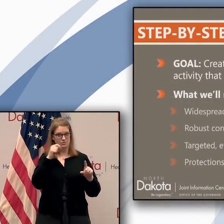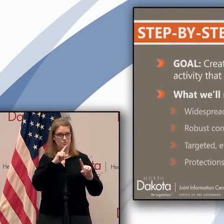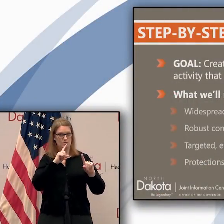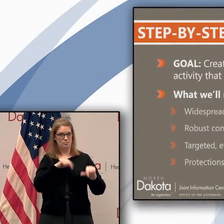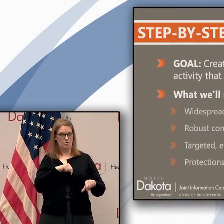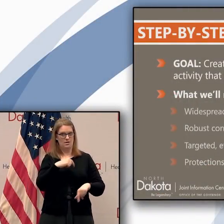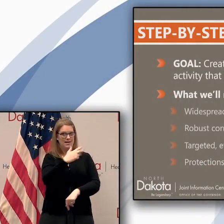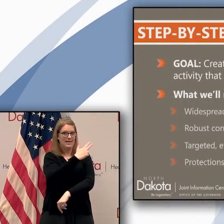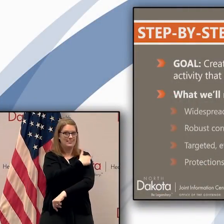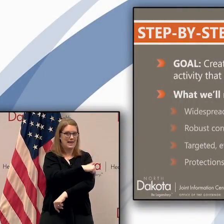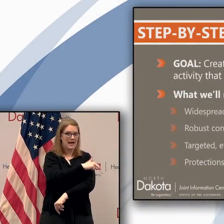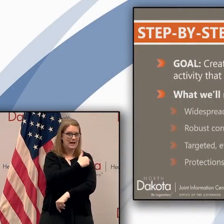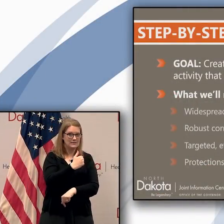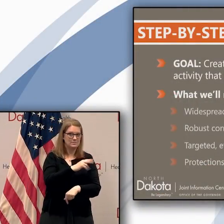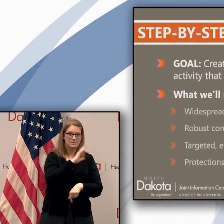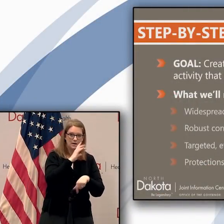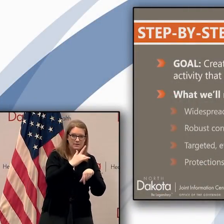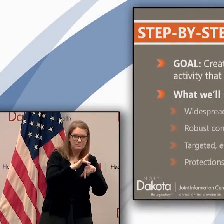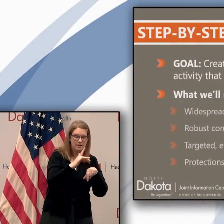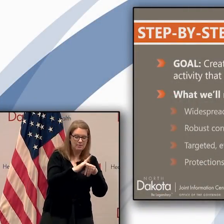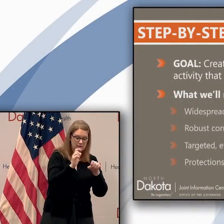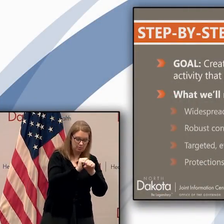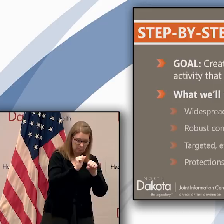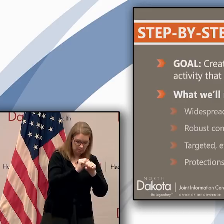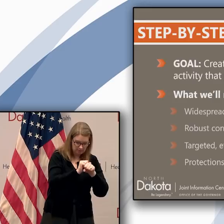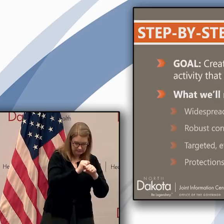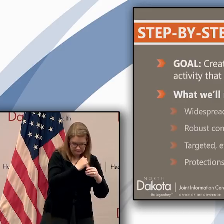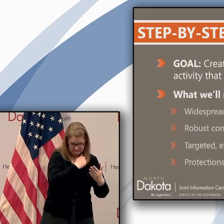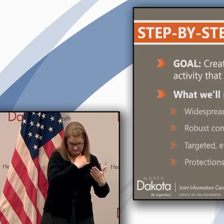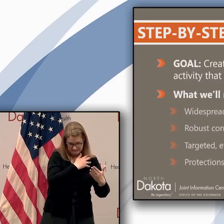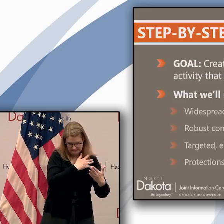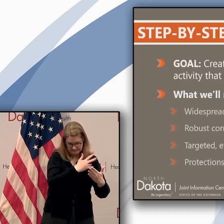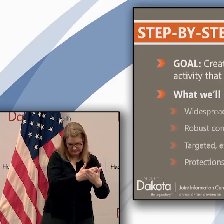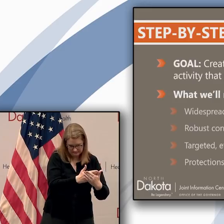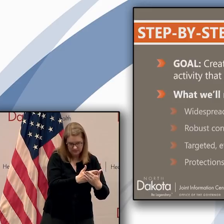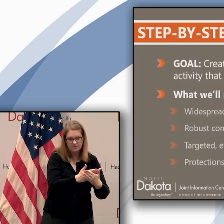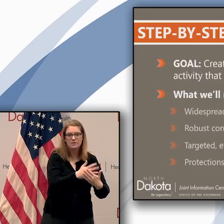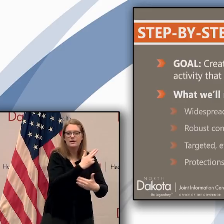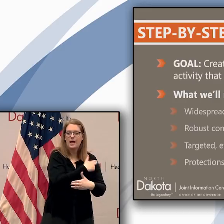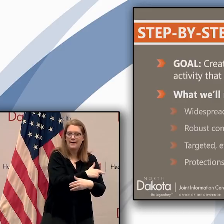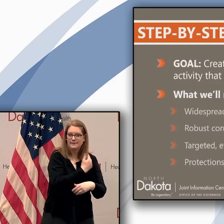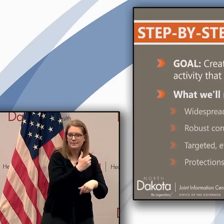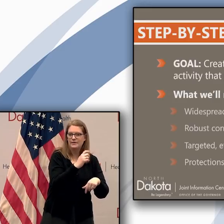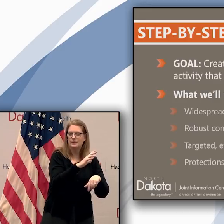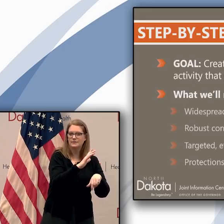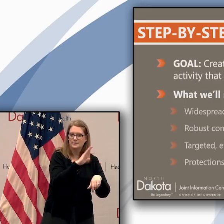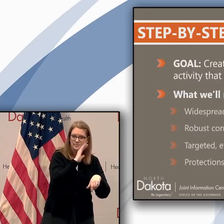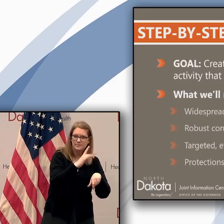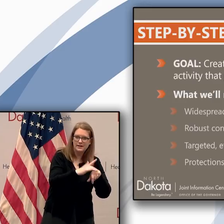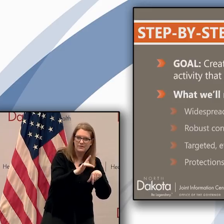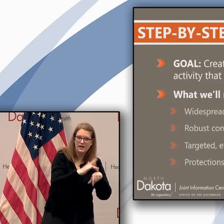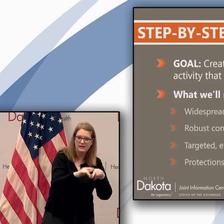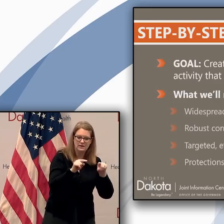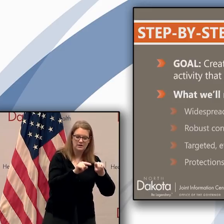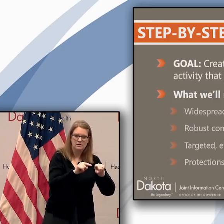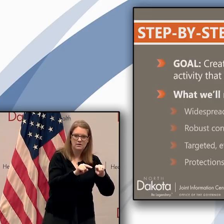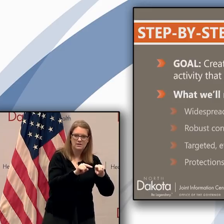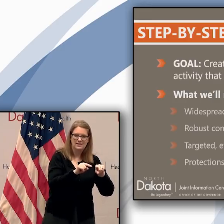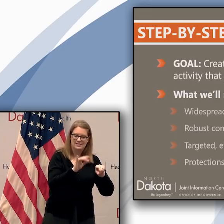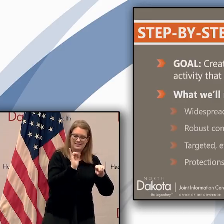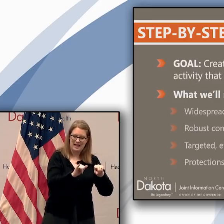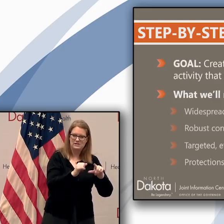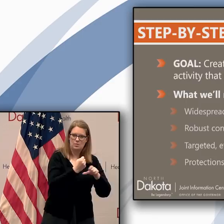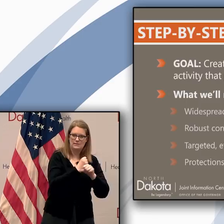on the hospital capacity and all the work we've done to make sure that we've got the hospital capacity. The key to hospital capacity was that's the way you save